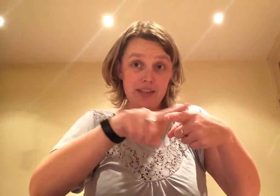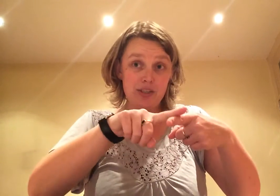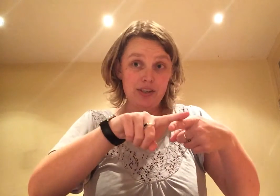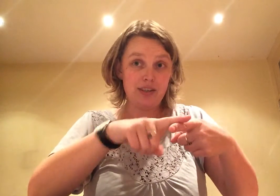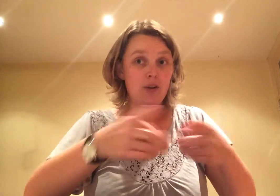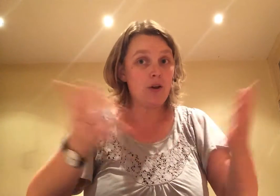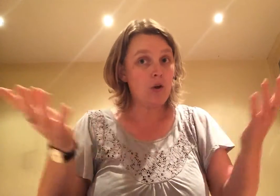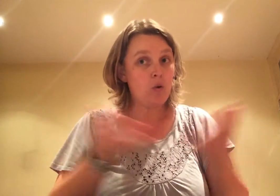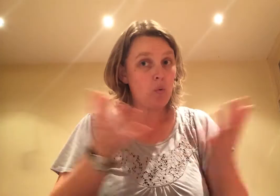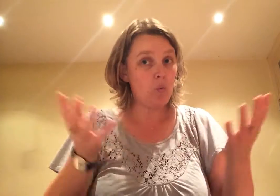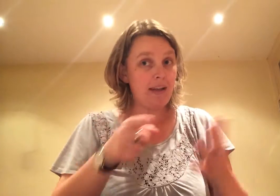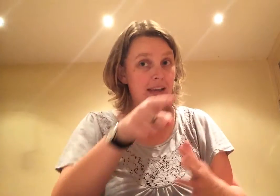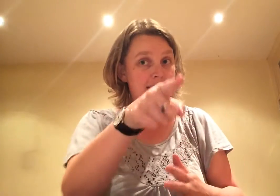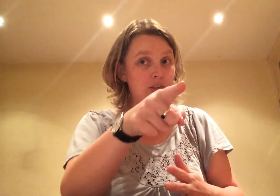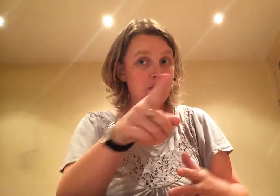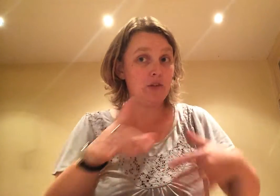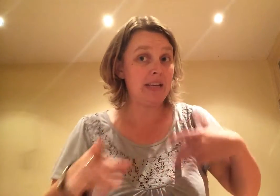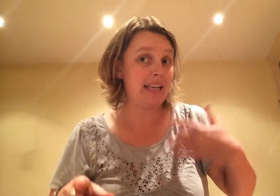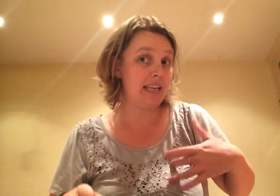English, where do you live?